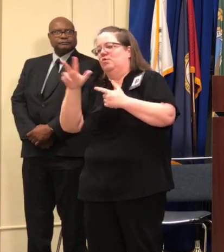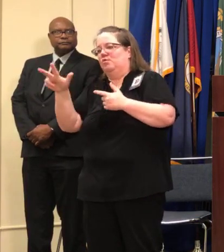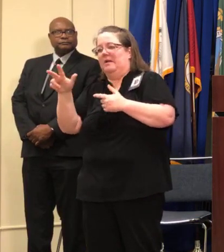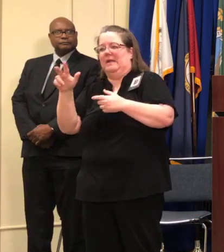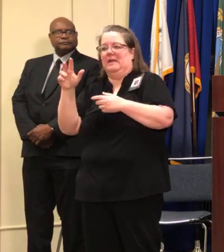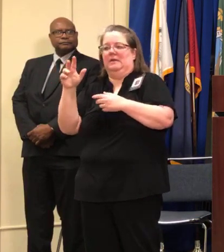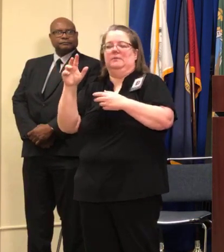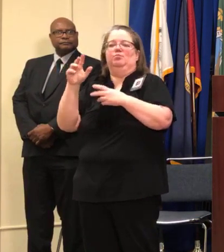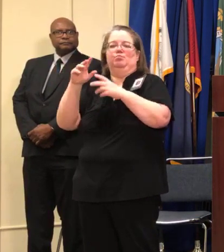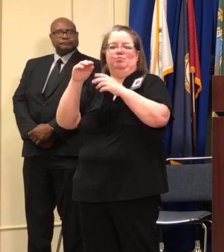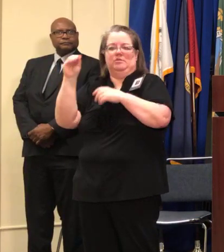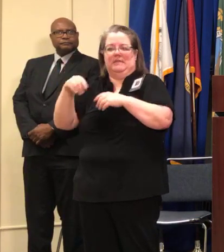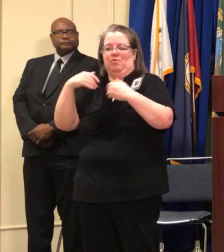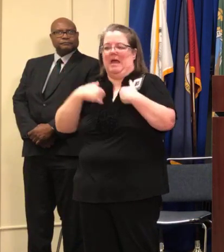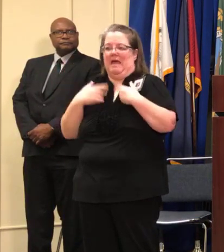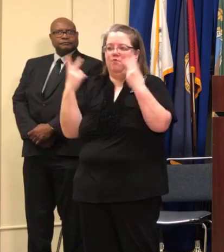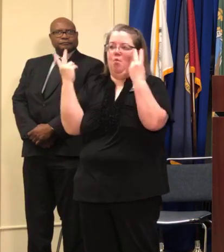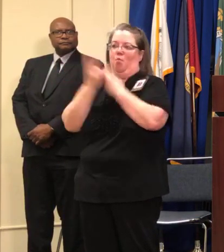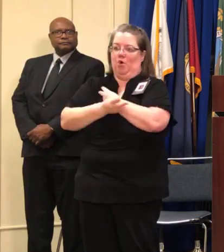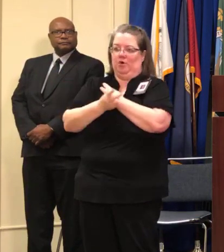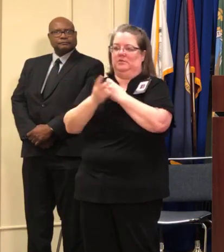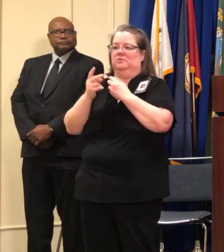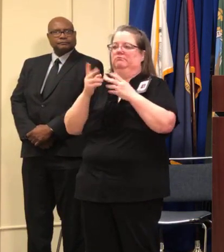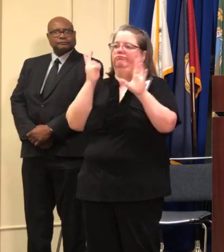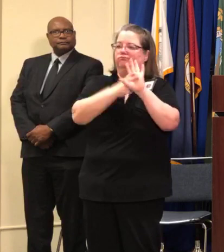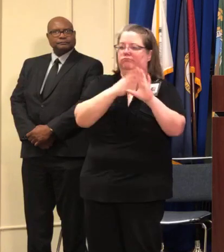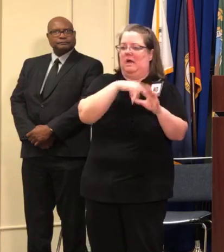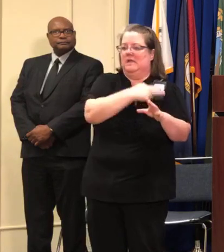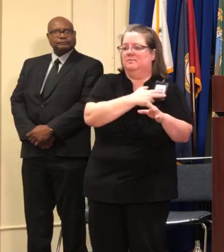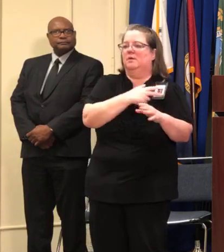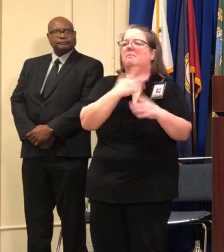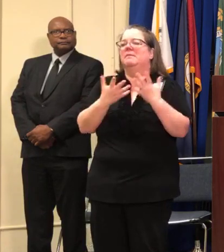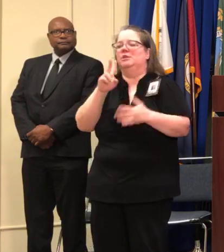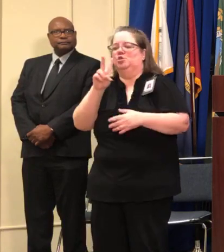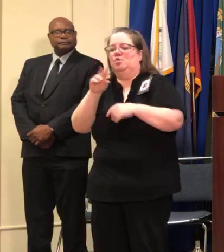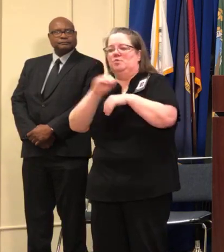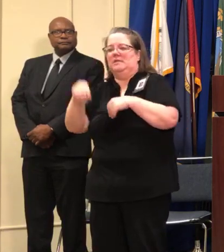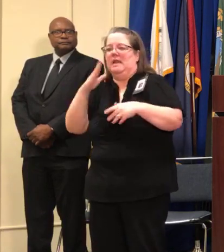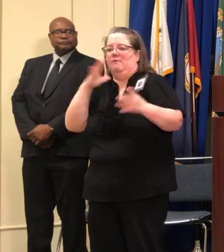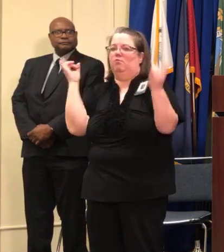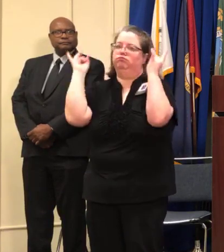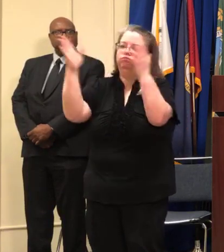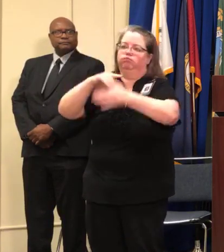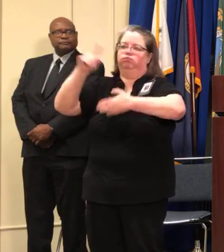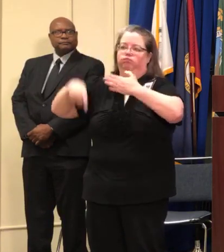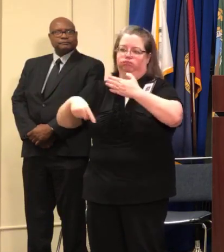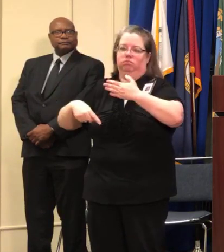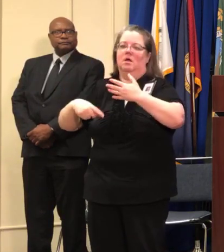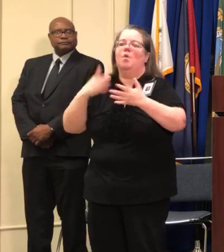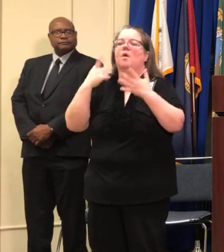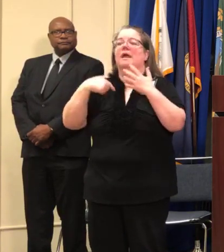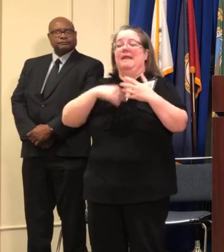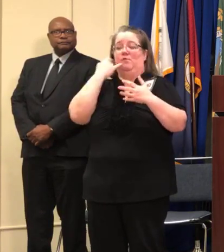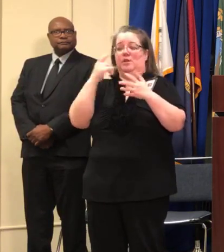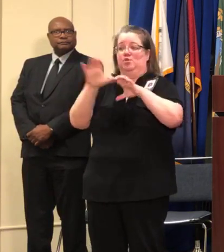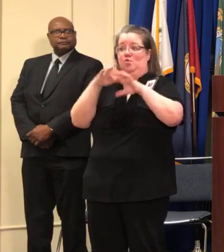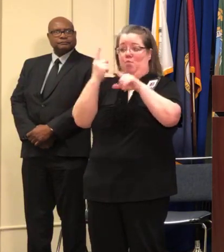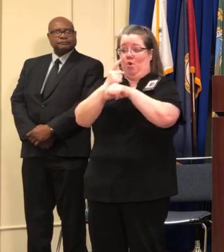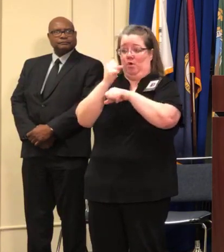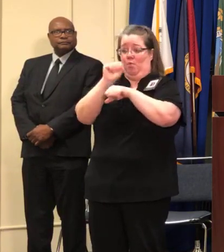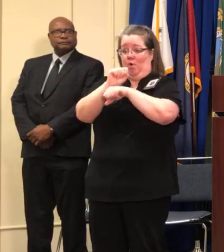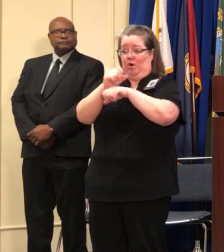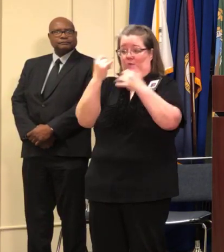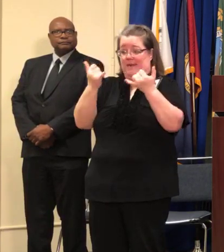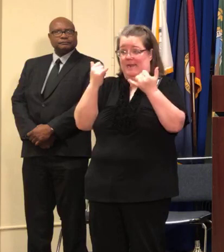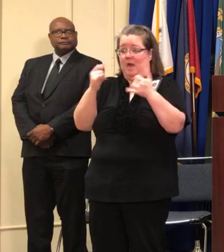to have severe illness. So that if we work together collectively now, we can reduce those numbers over time. So I want to thank you